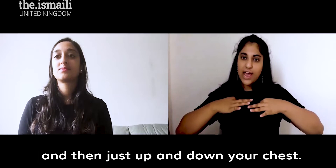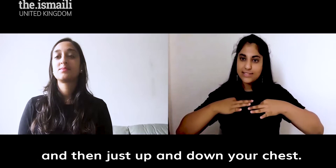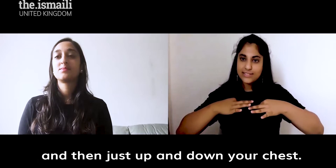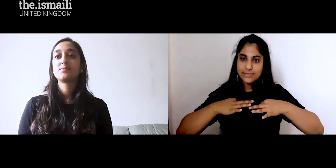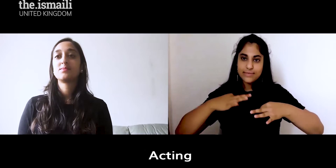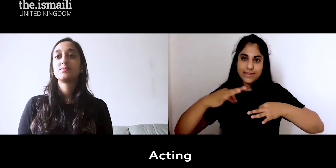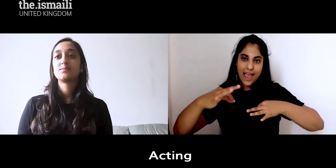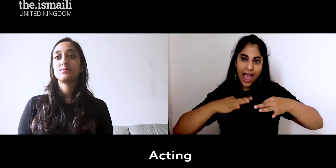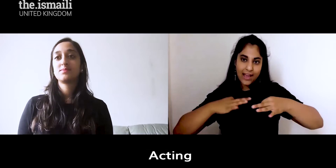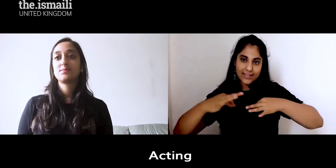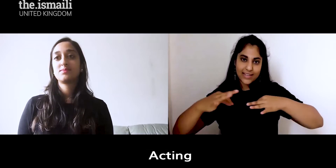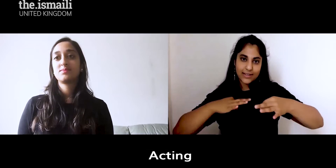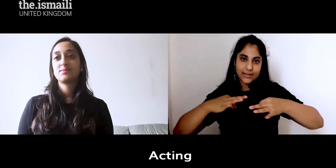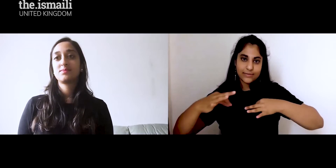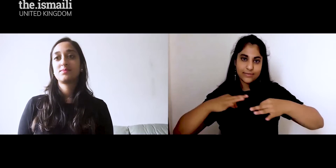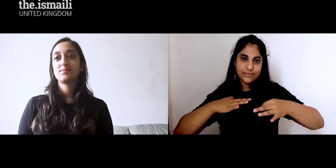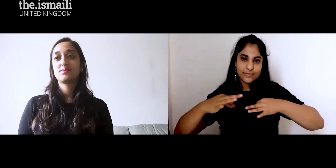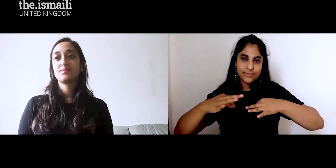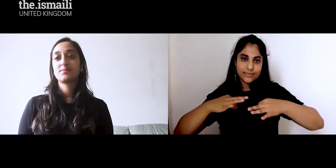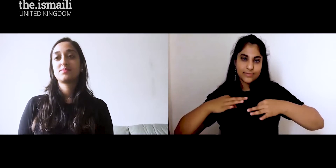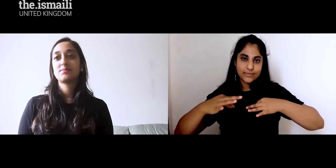chest. Acting.